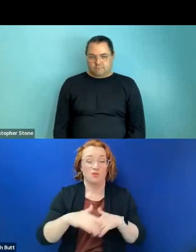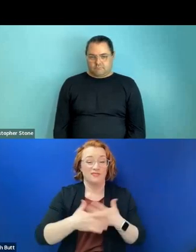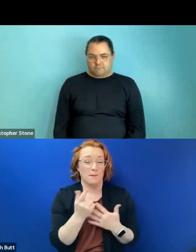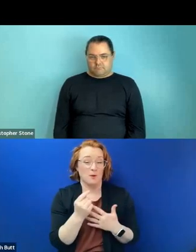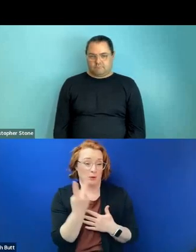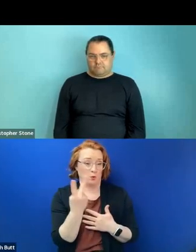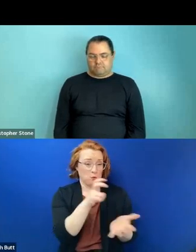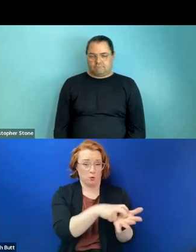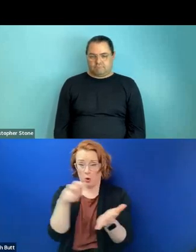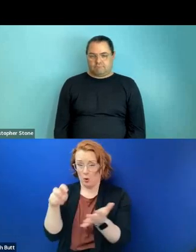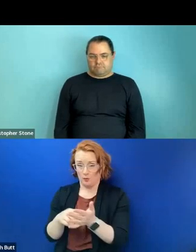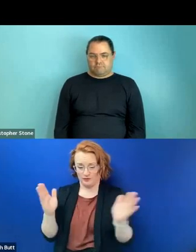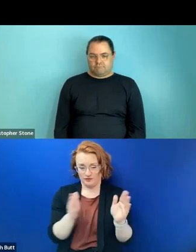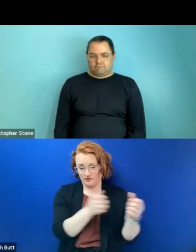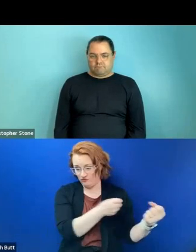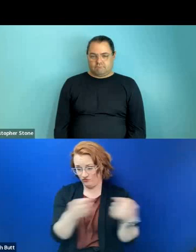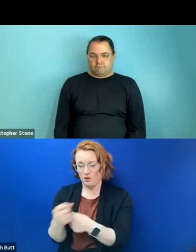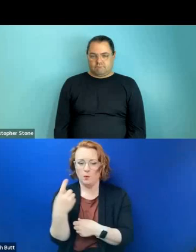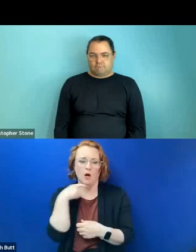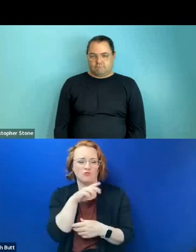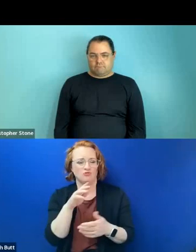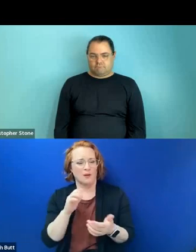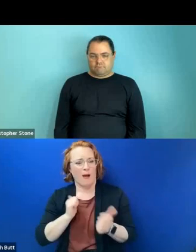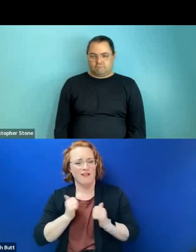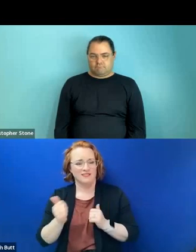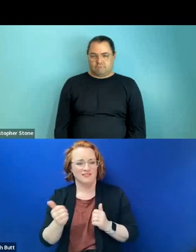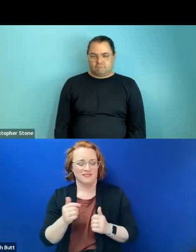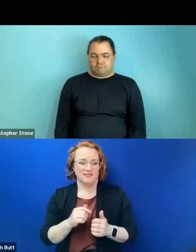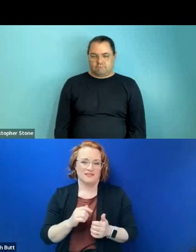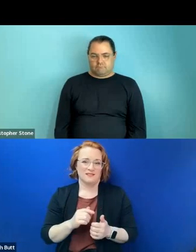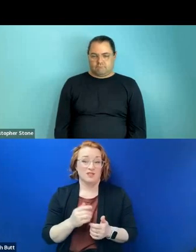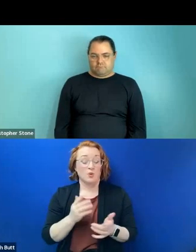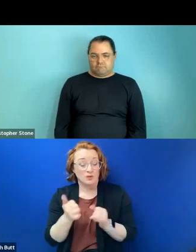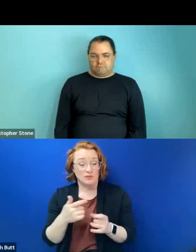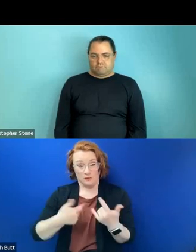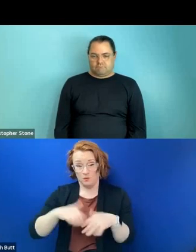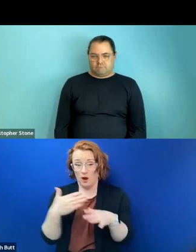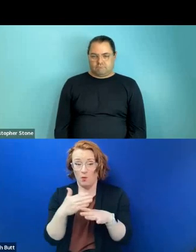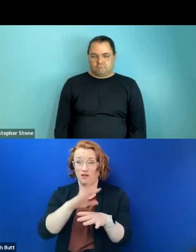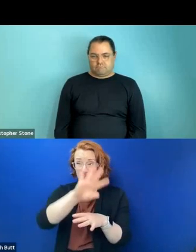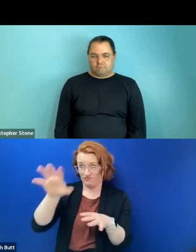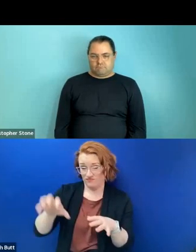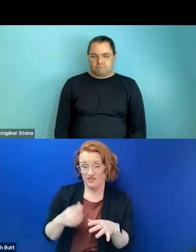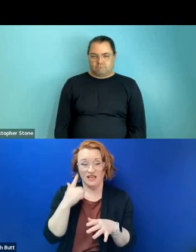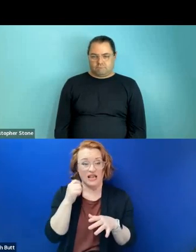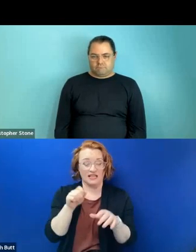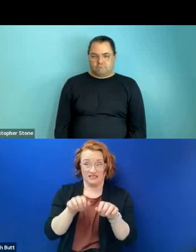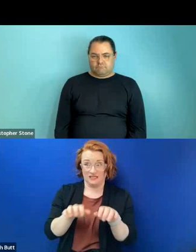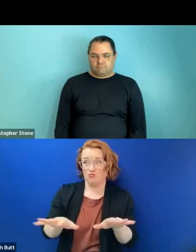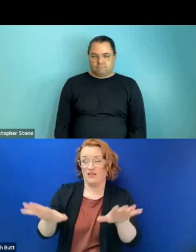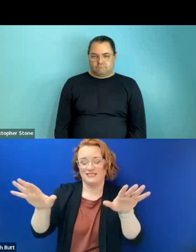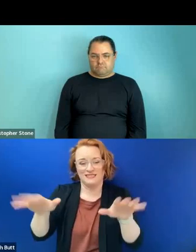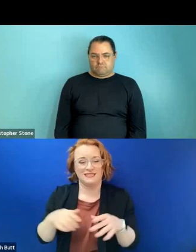miles. Yeah. Because the demand is so high. Sometimes the areas that we work in can kind of spread very